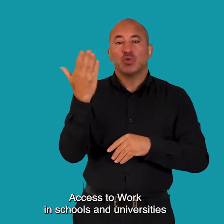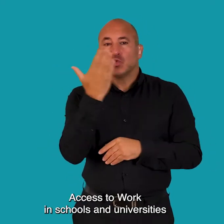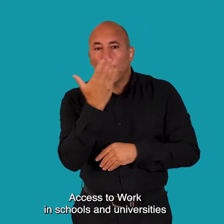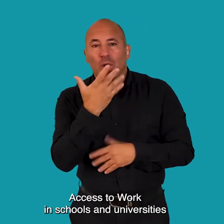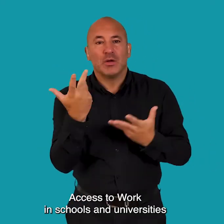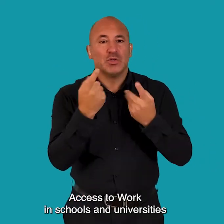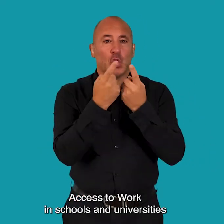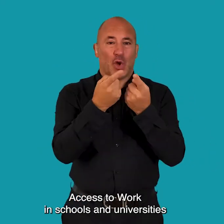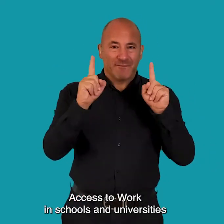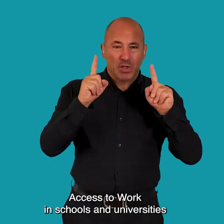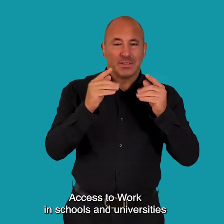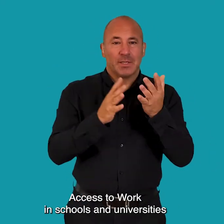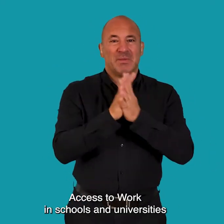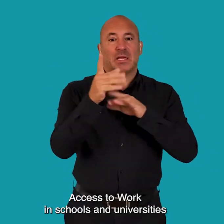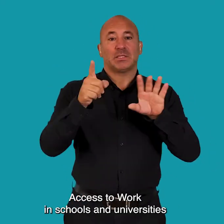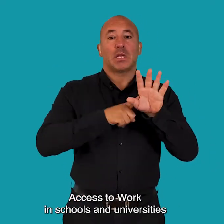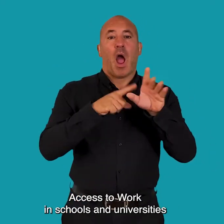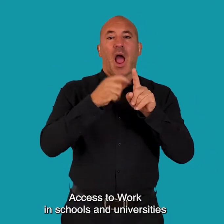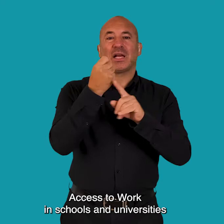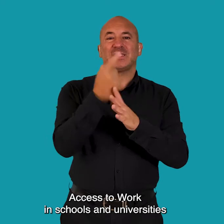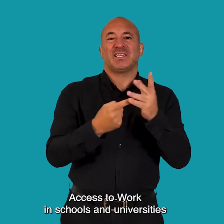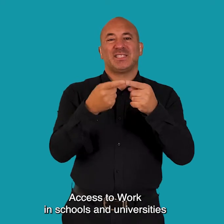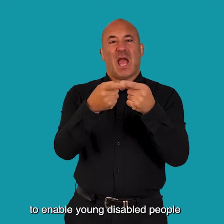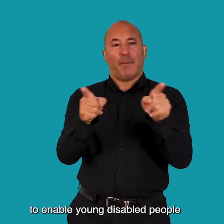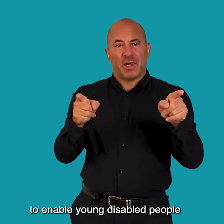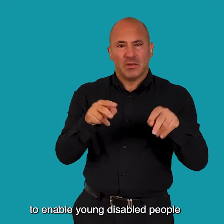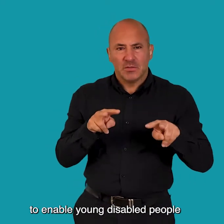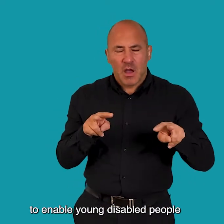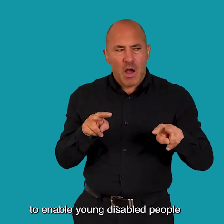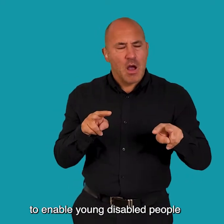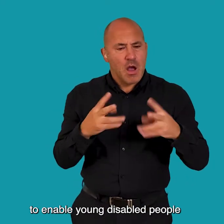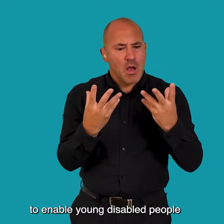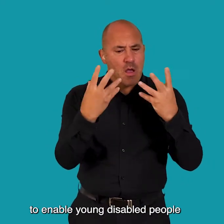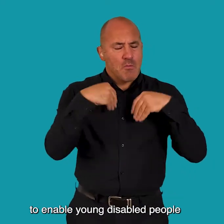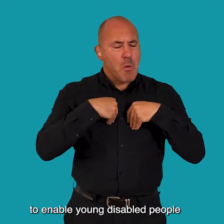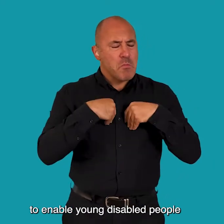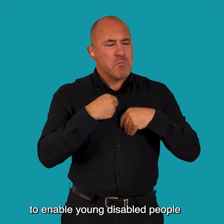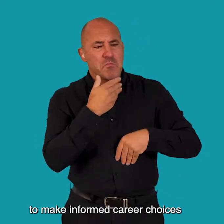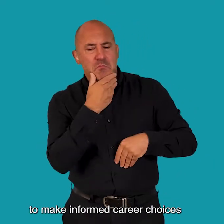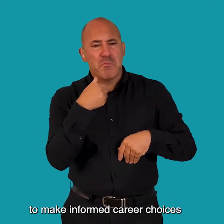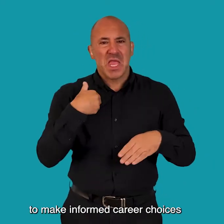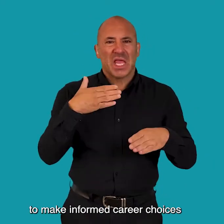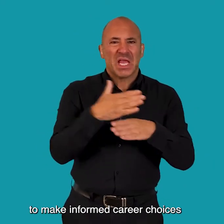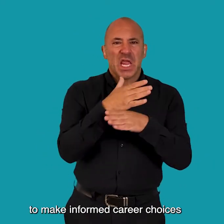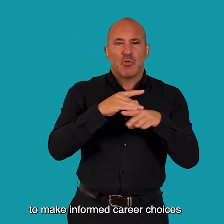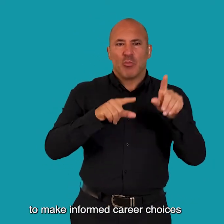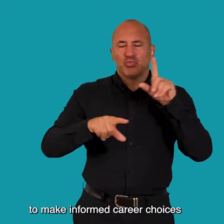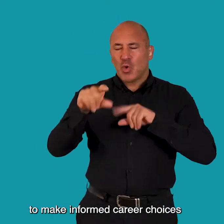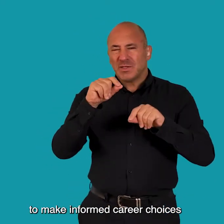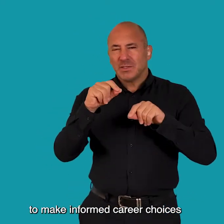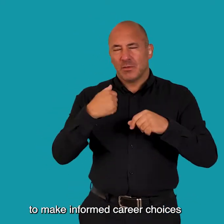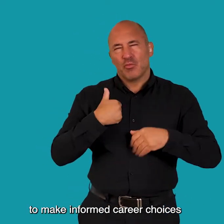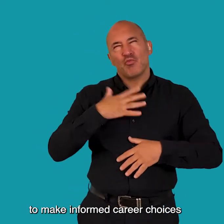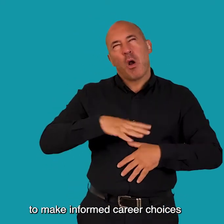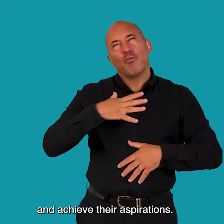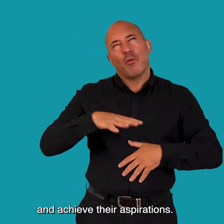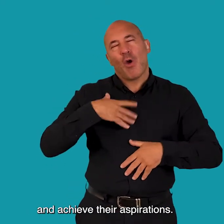to work in schools and universities, to enable young disabled people to make informed career choices and achieve